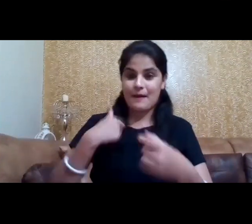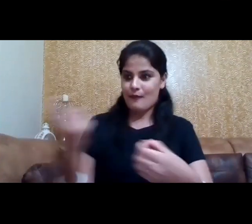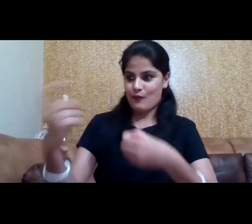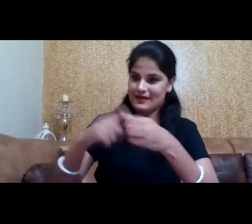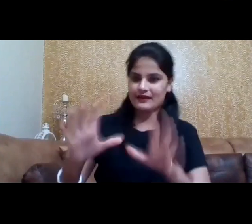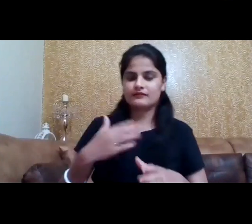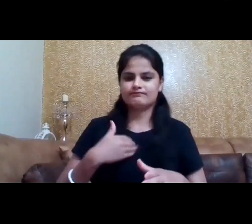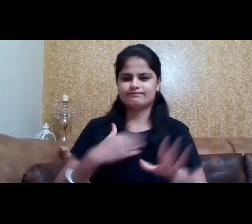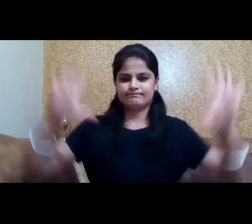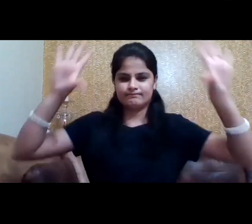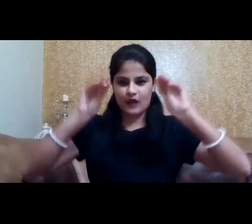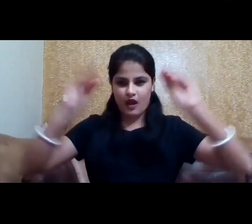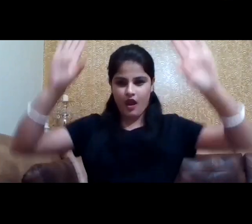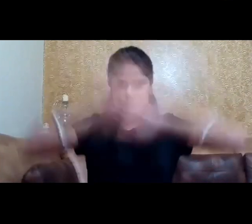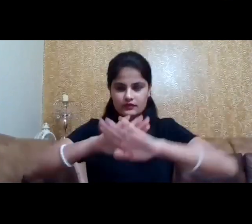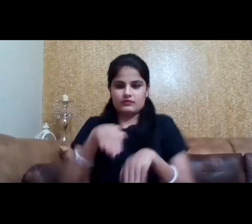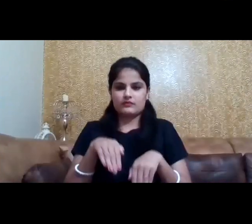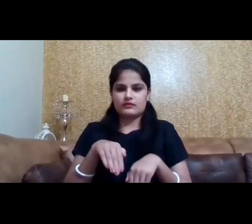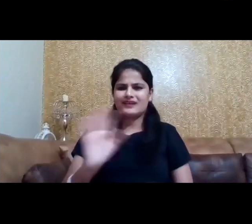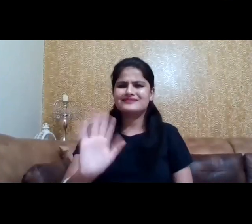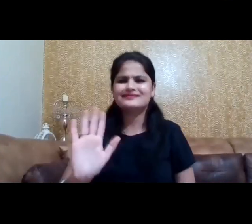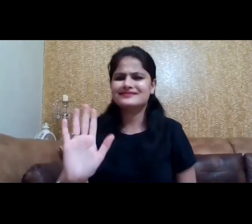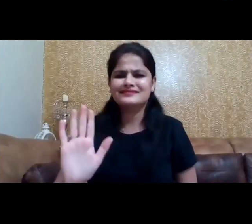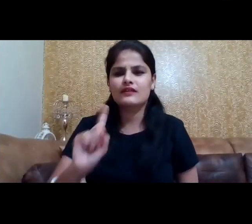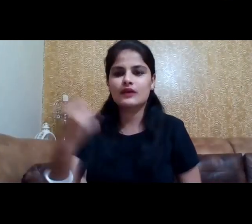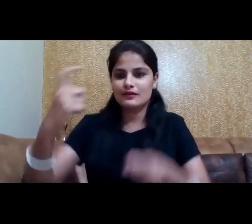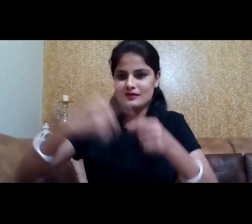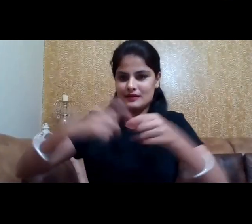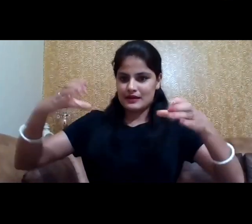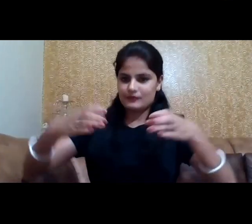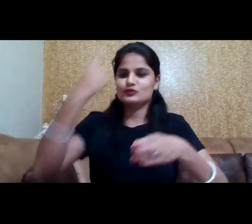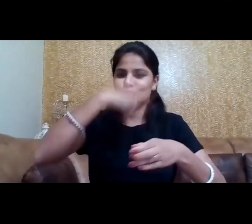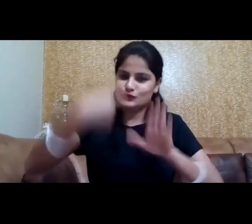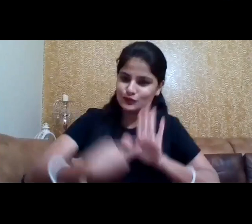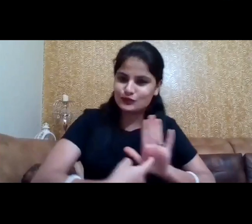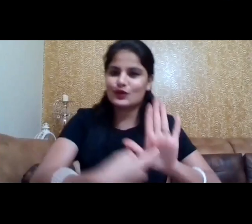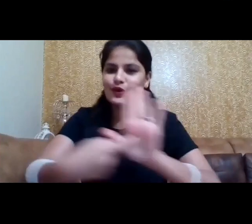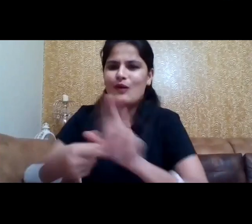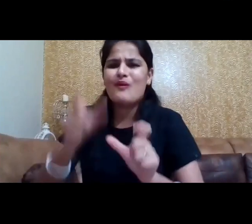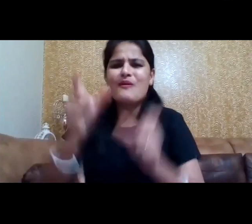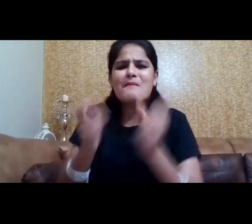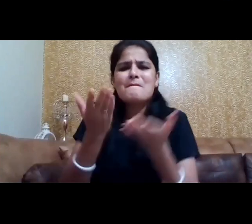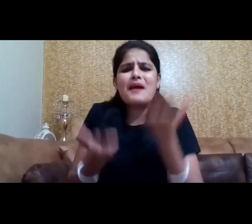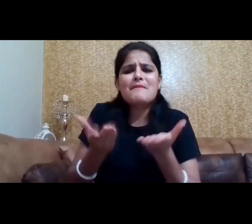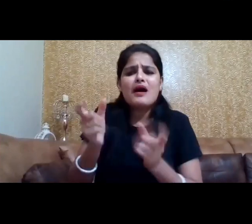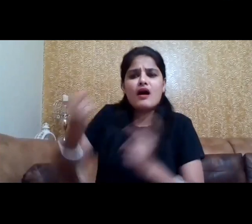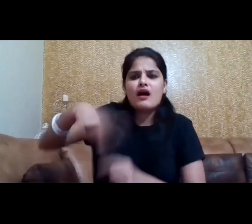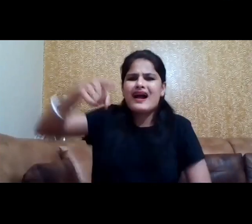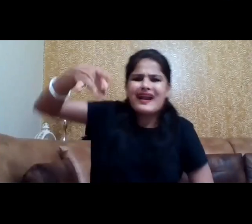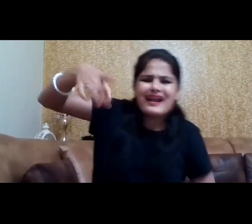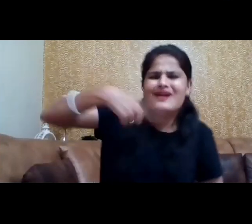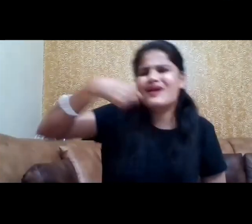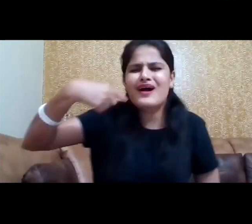if I am a presenter, no, we don't need to have our cameras off. Please show everybody your